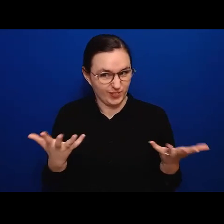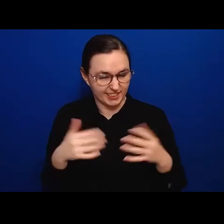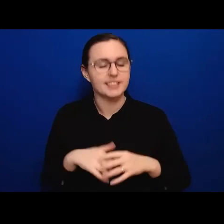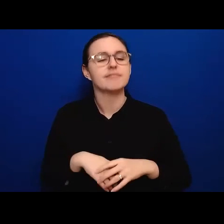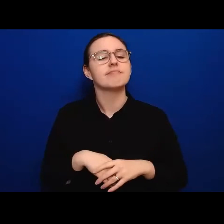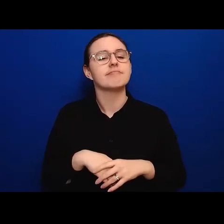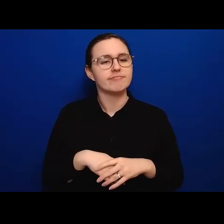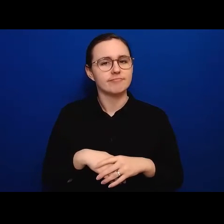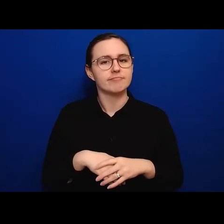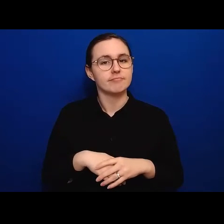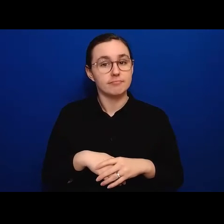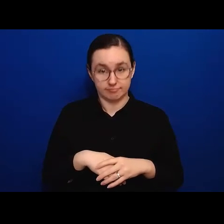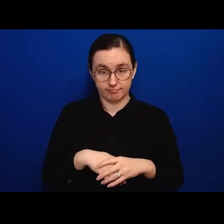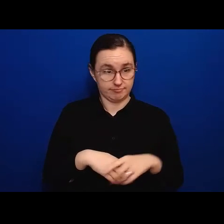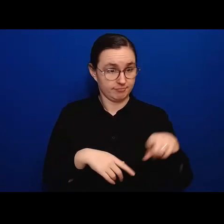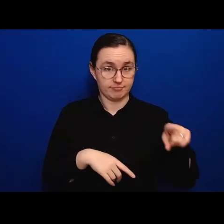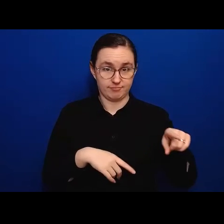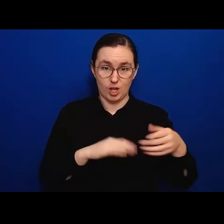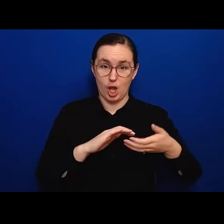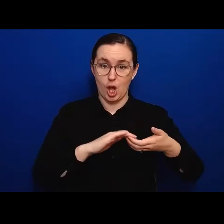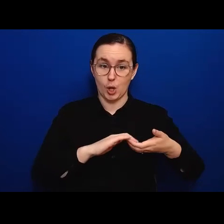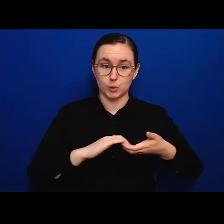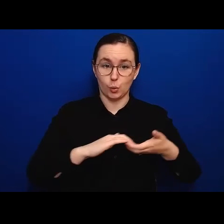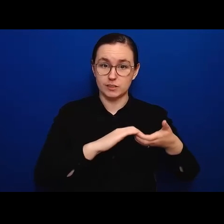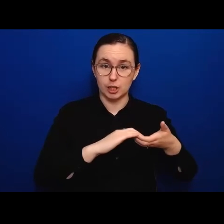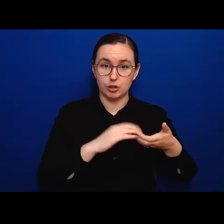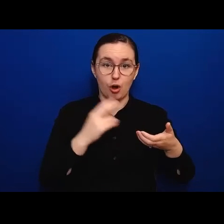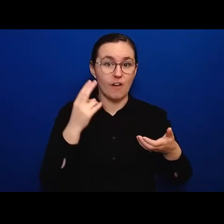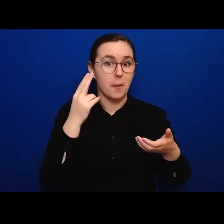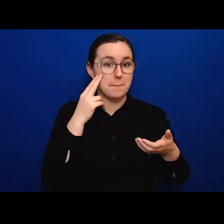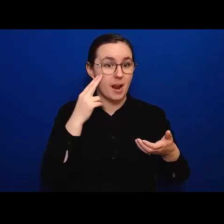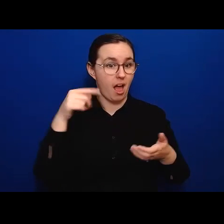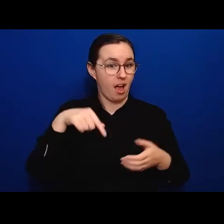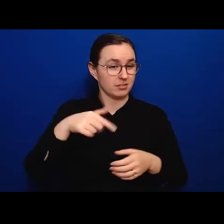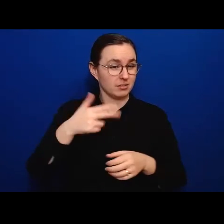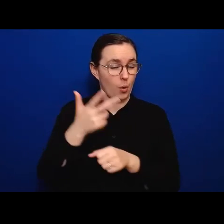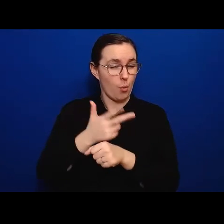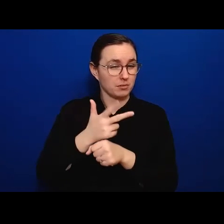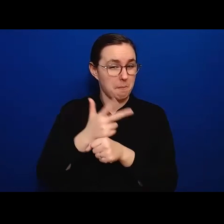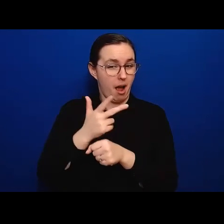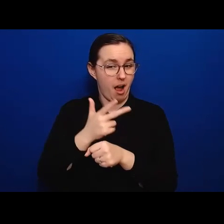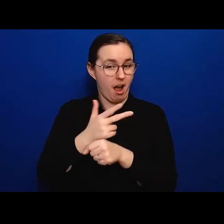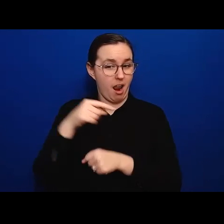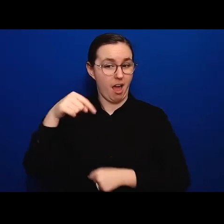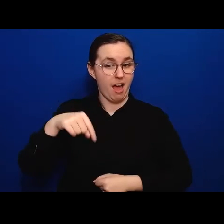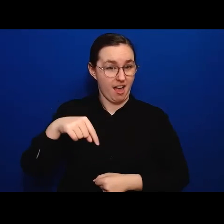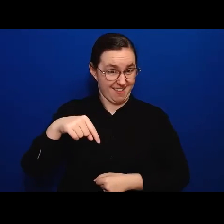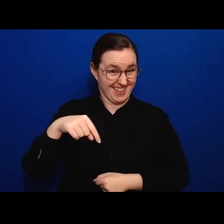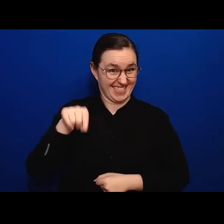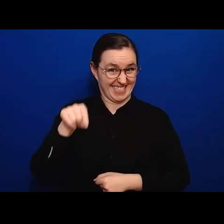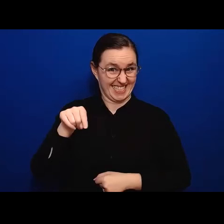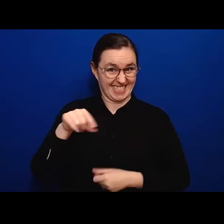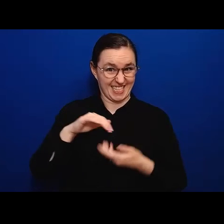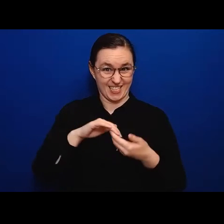Association of the Blind of Guatemala, that took place in the Organization of Blind People in part of Guatemala. My voice was listened to in an